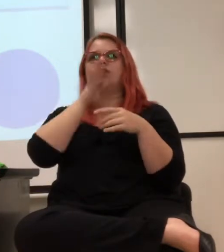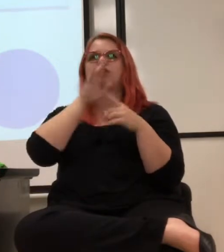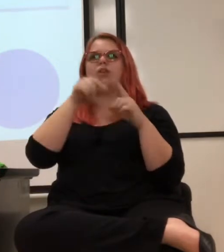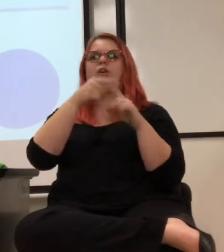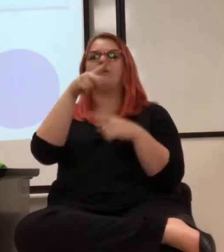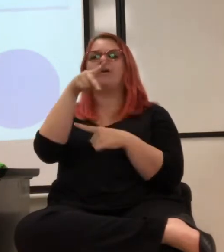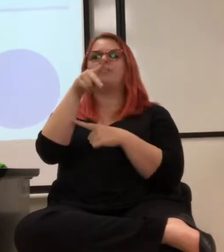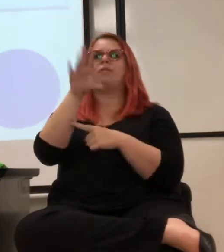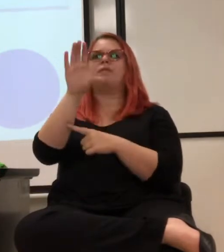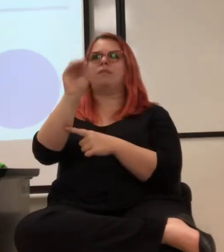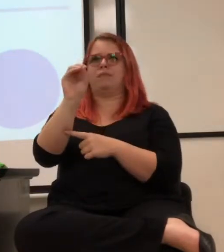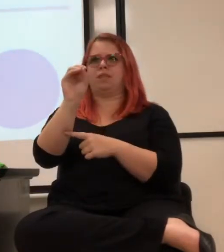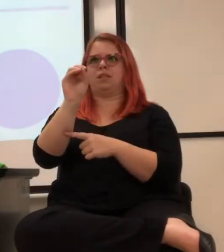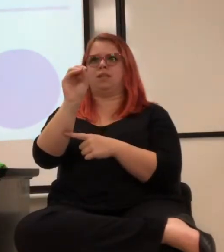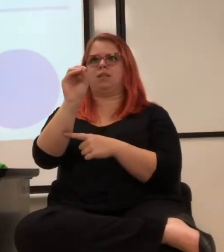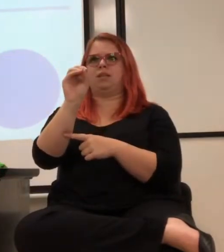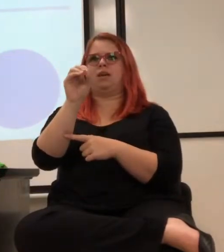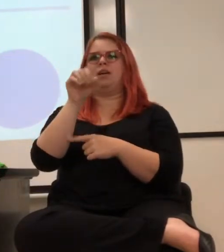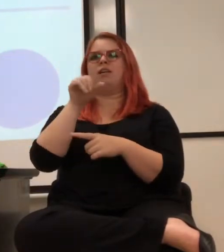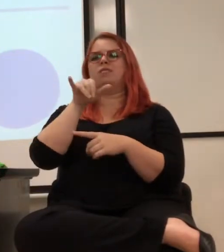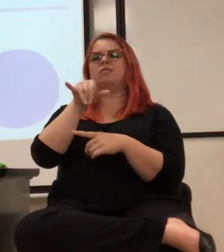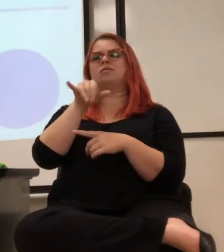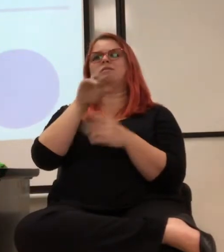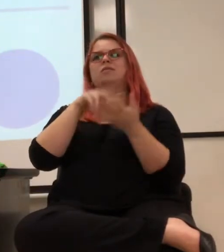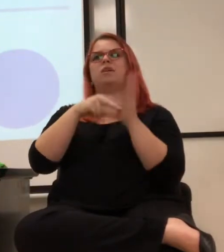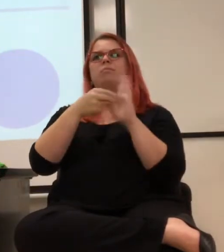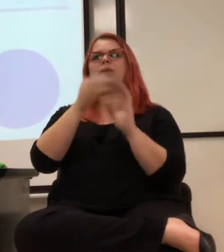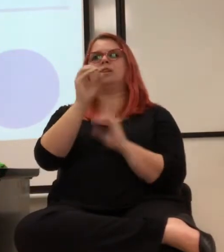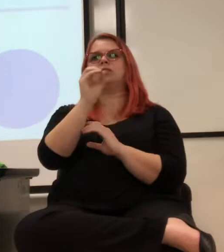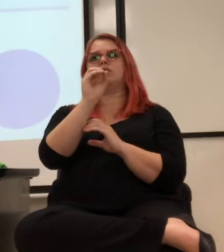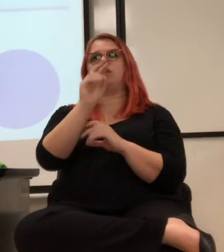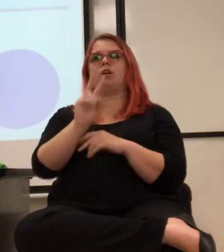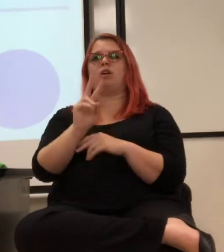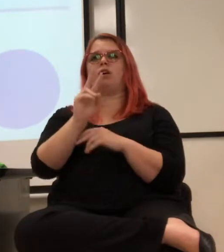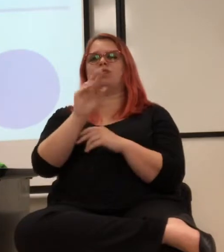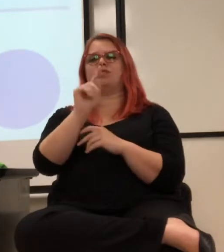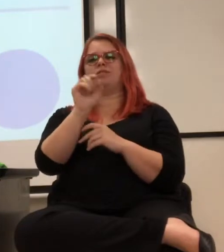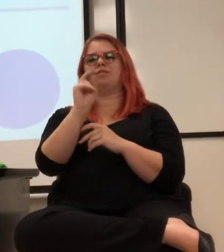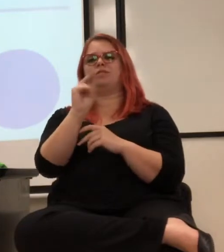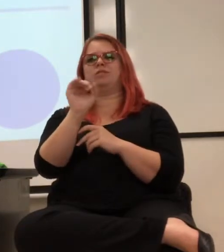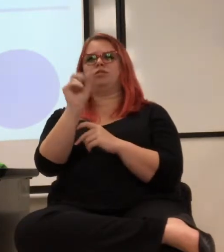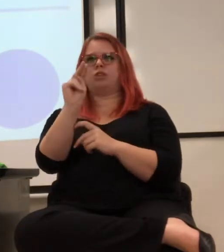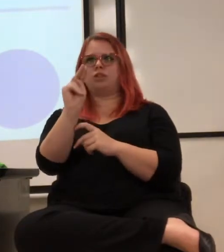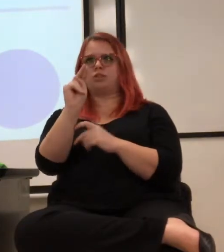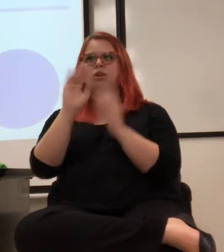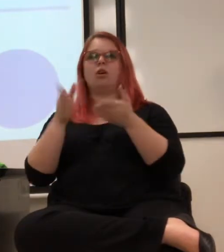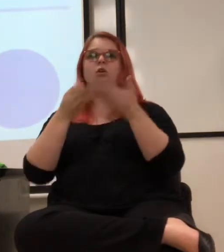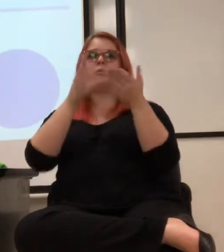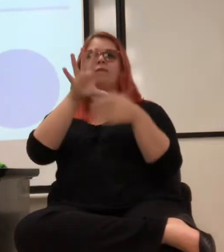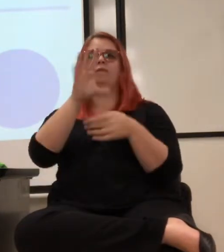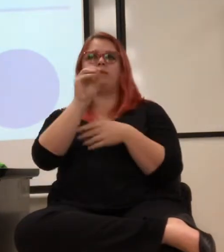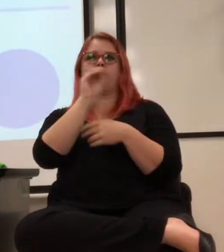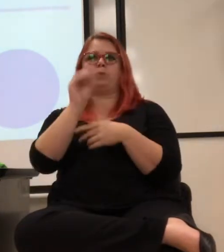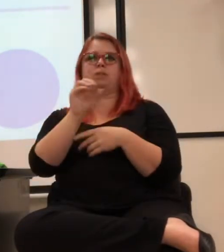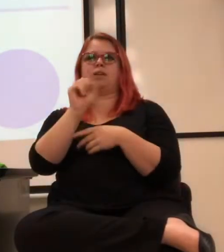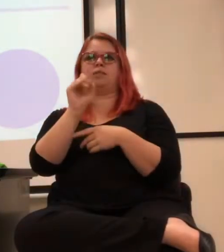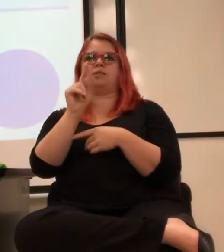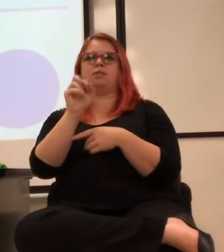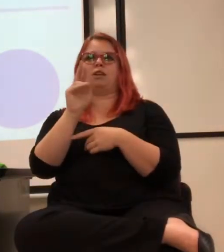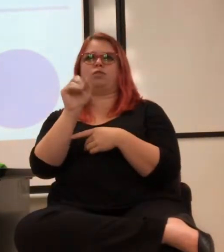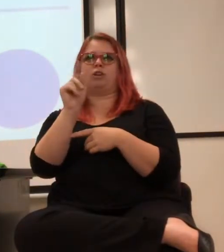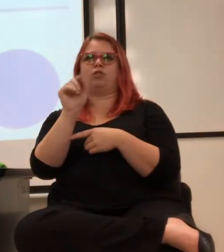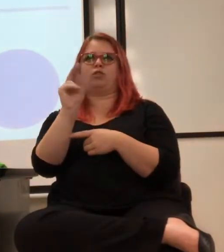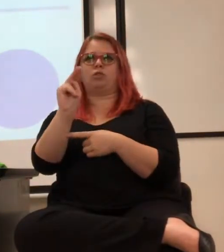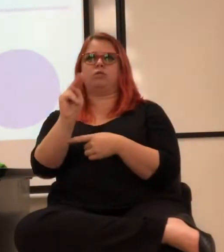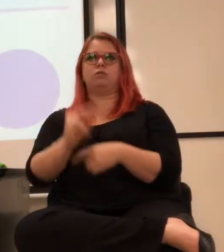P50 is the oxygen tension which provides 50% saturation.